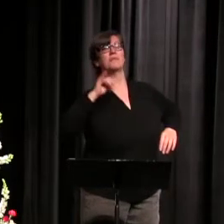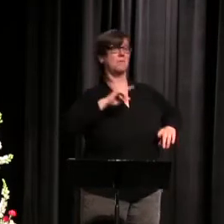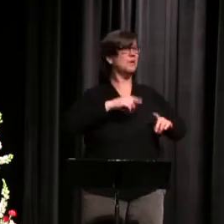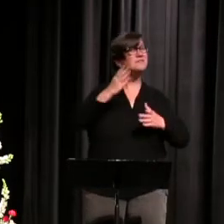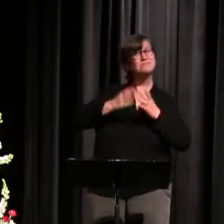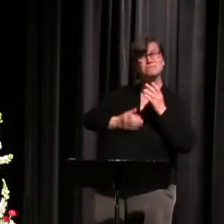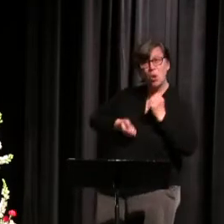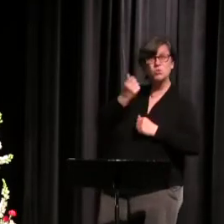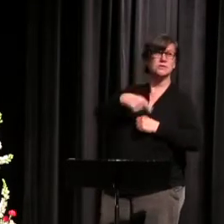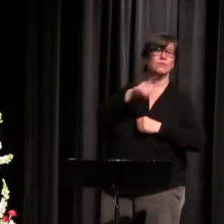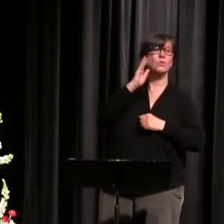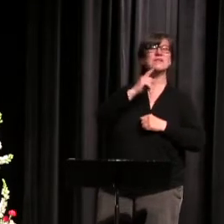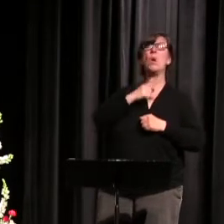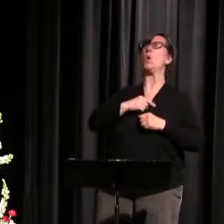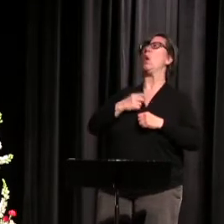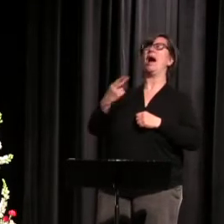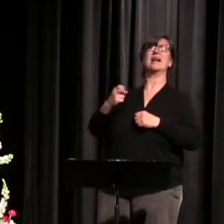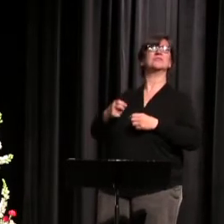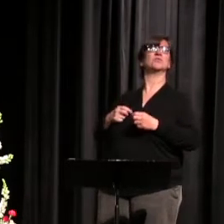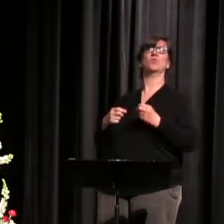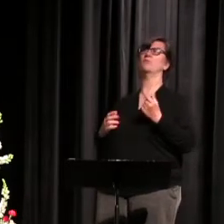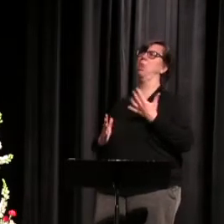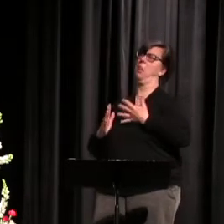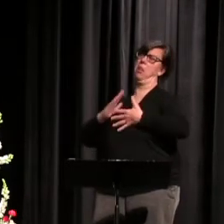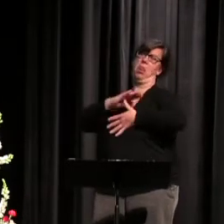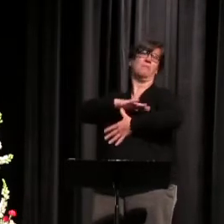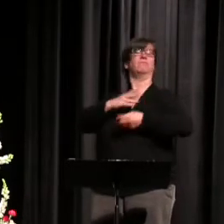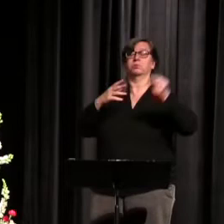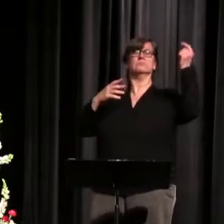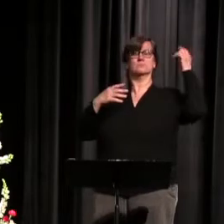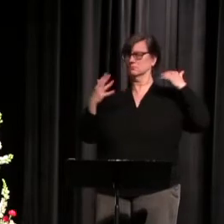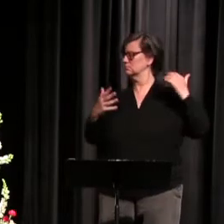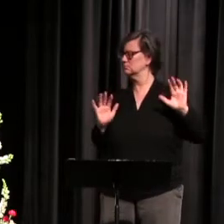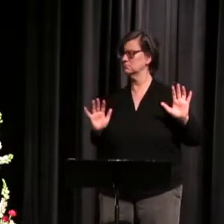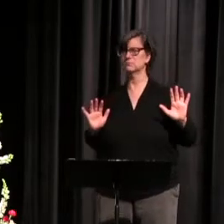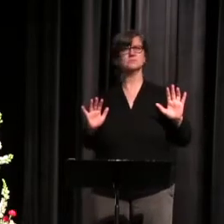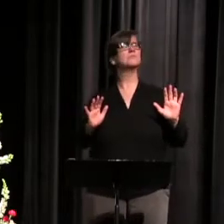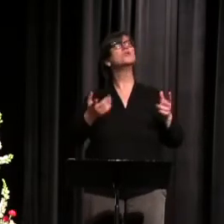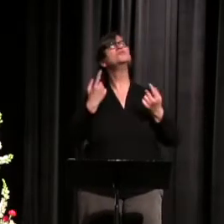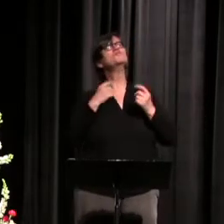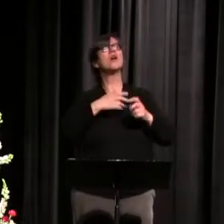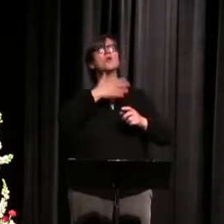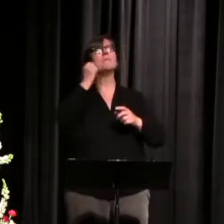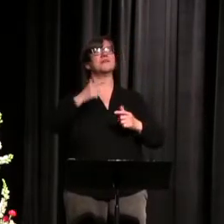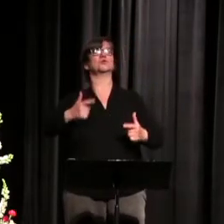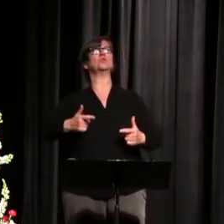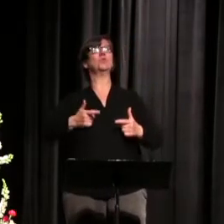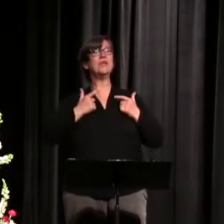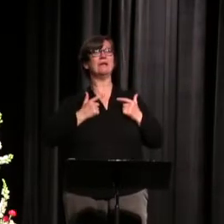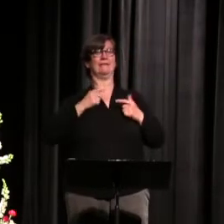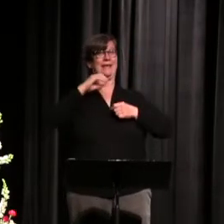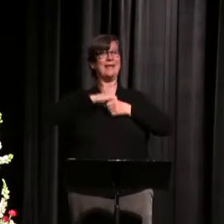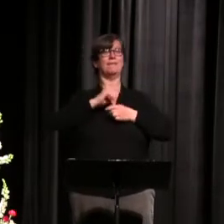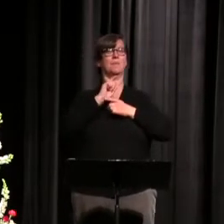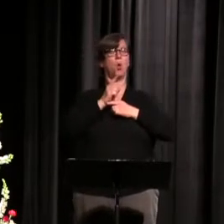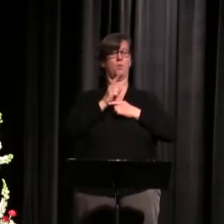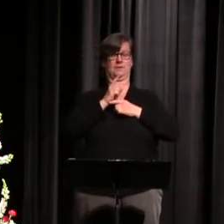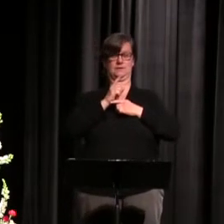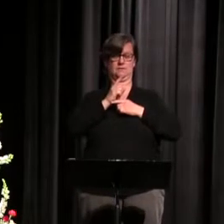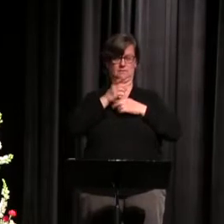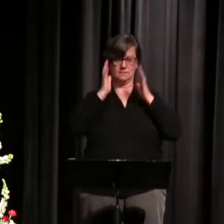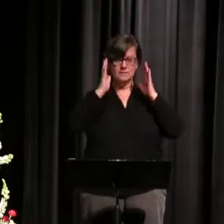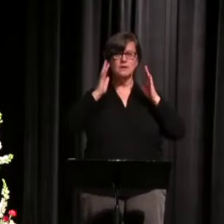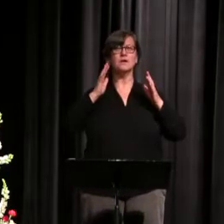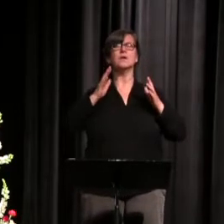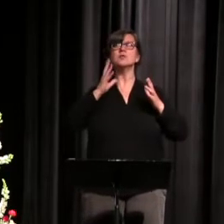life. Try your hardest to live life in the moment. The time you spend doing things you truly love is